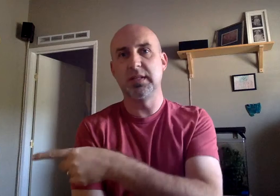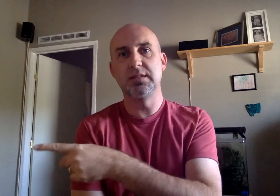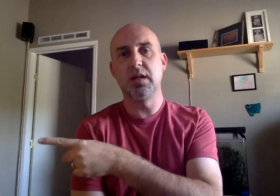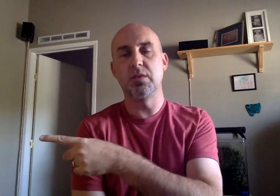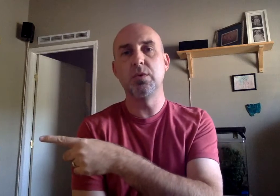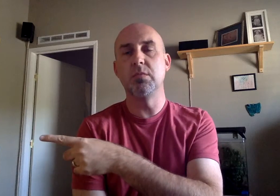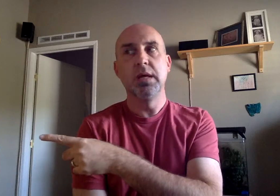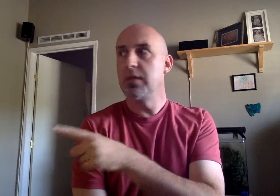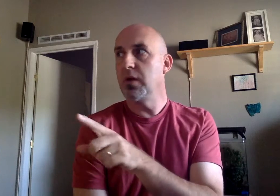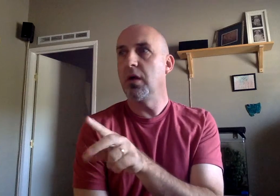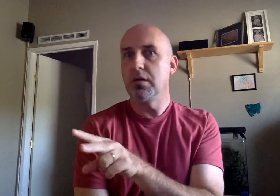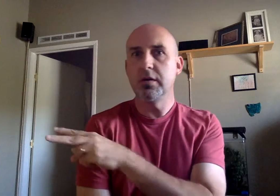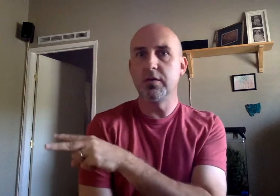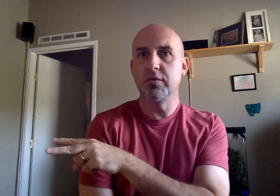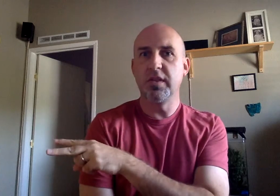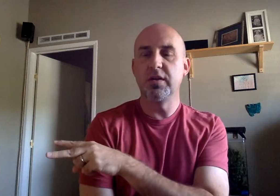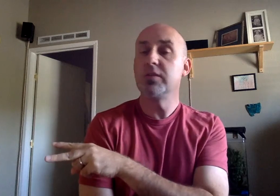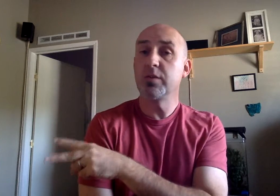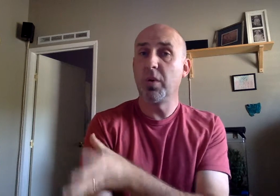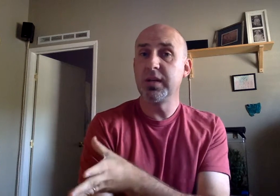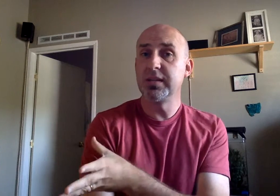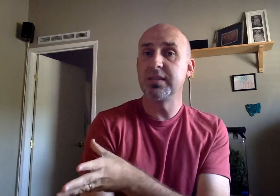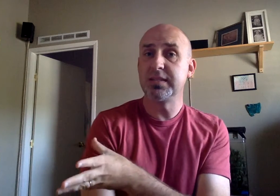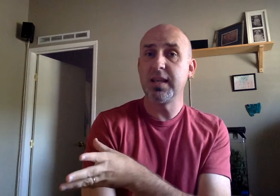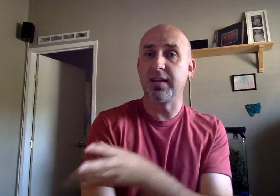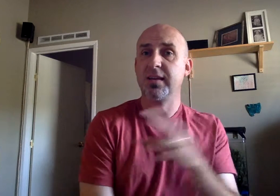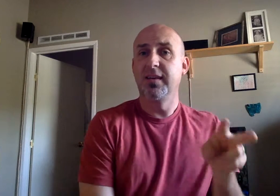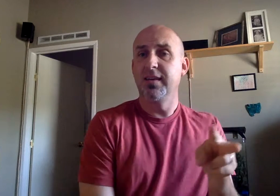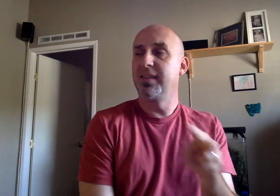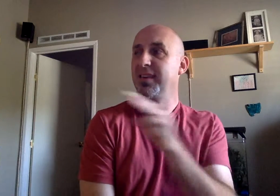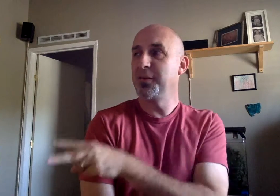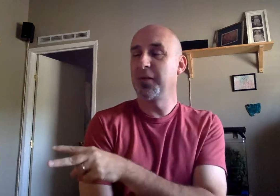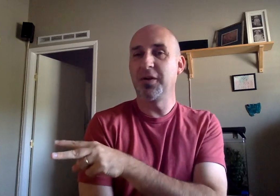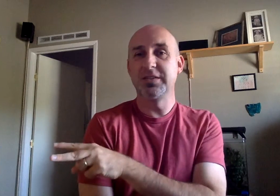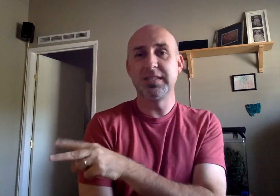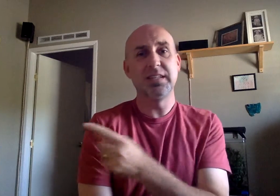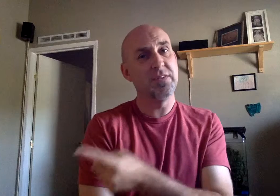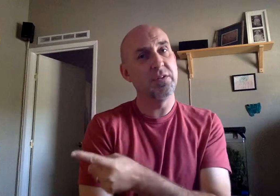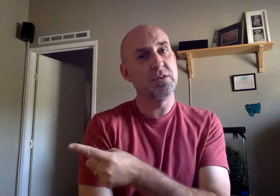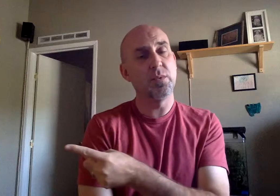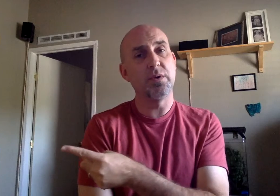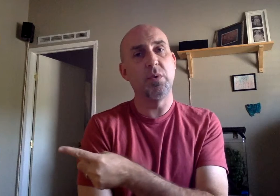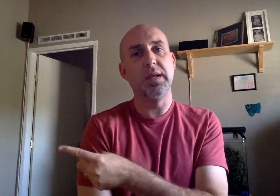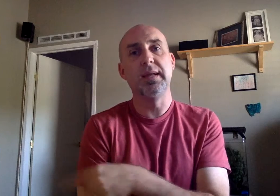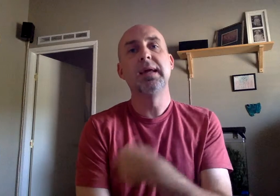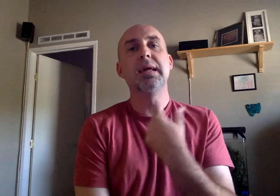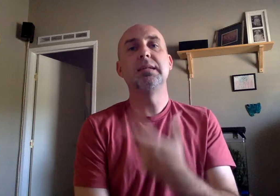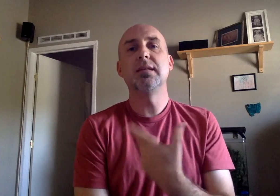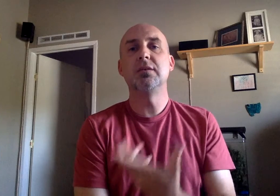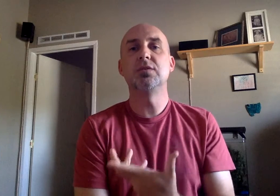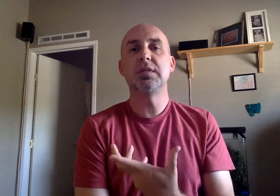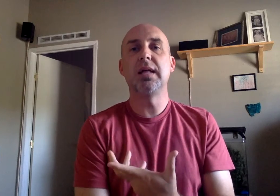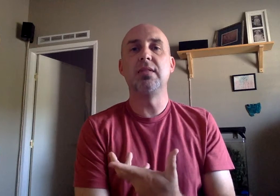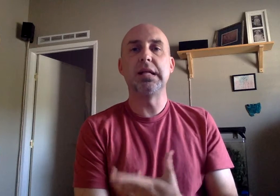he's not in the room, they'll all look over there. Even if you're pointing to the sink, they all instinctively look to where you're pointing until they understand that that